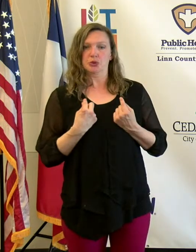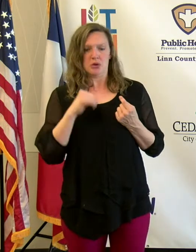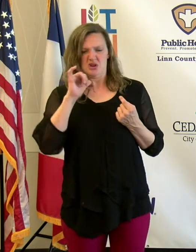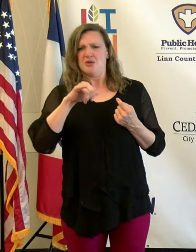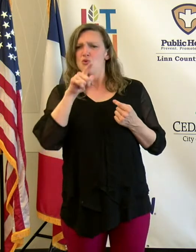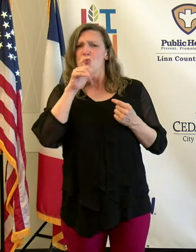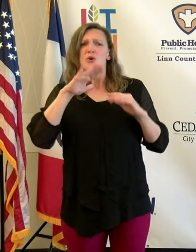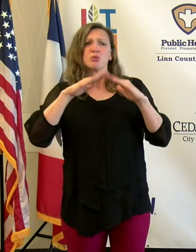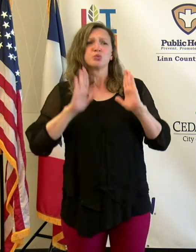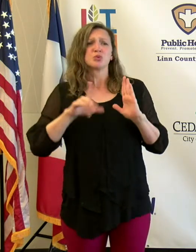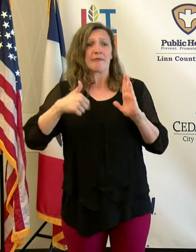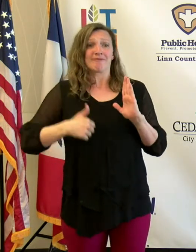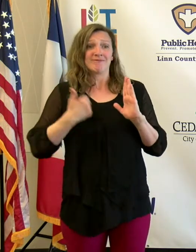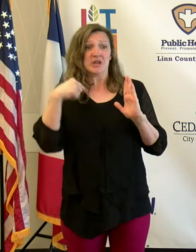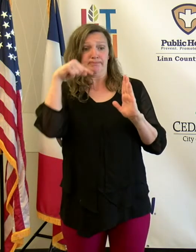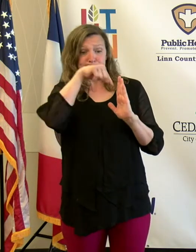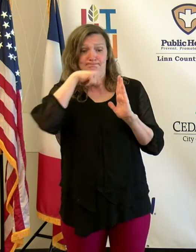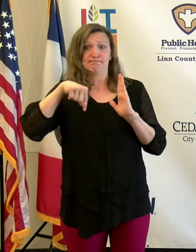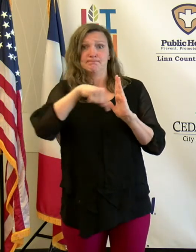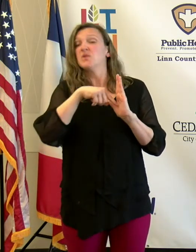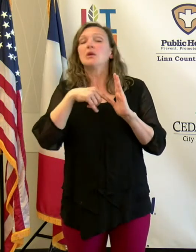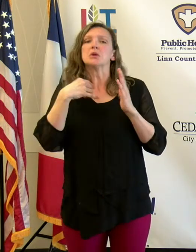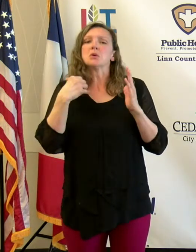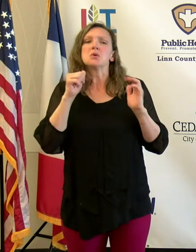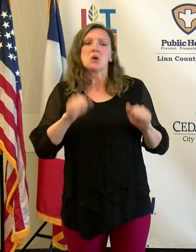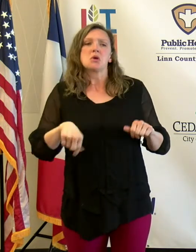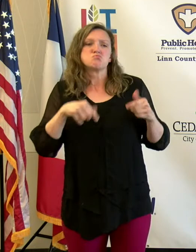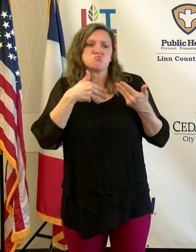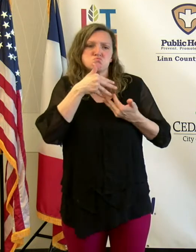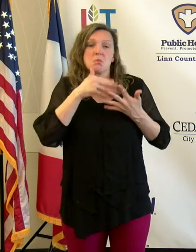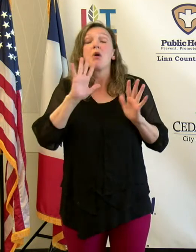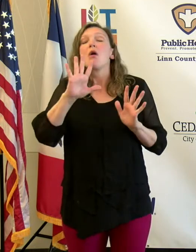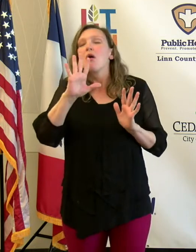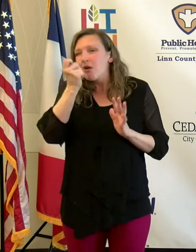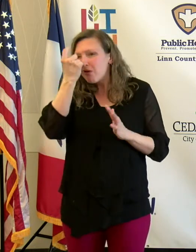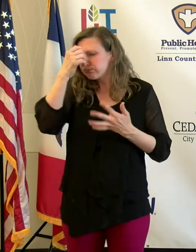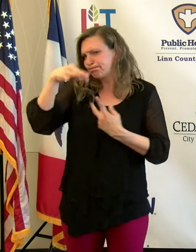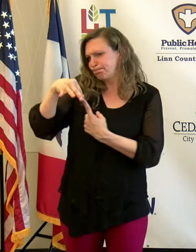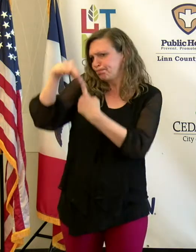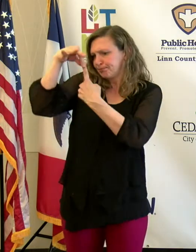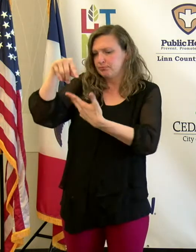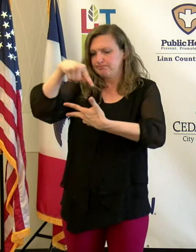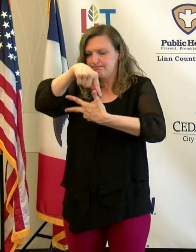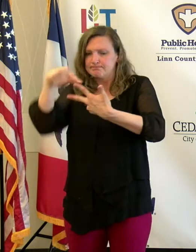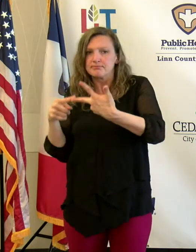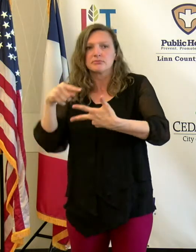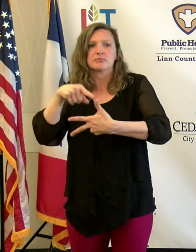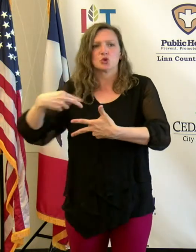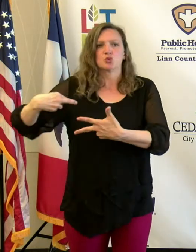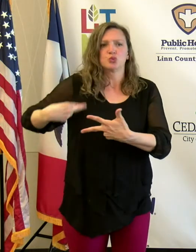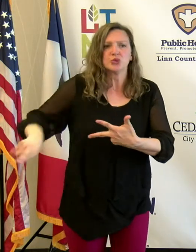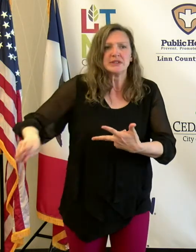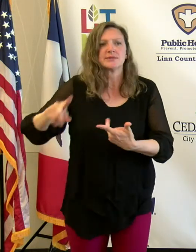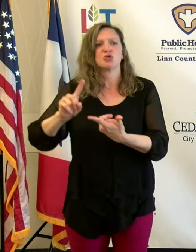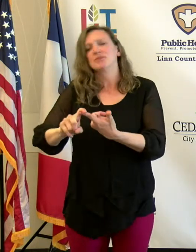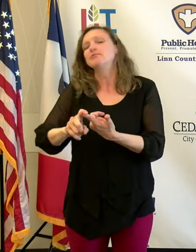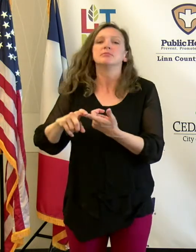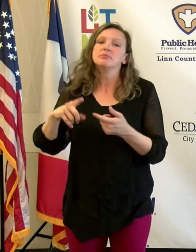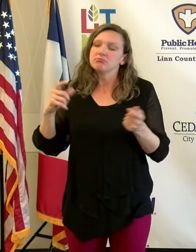religious gatherings such as weddings and funerals. At those gatherings, there need to be less than 10 individuals